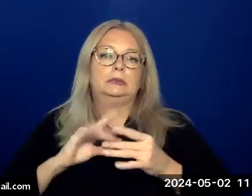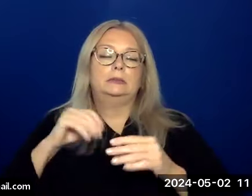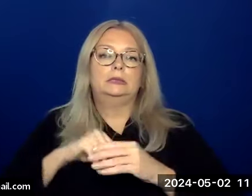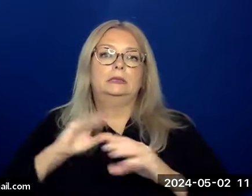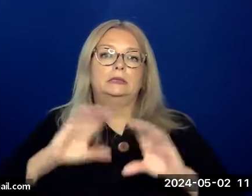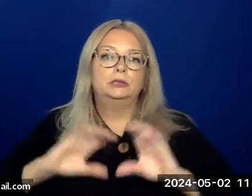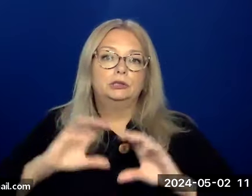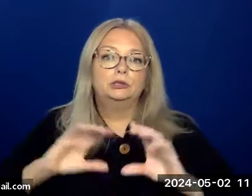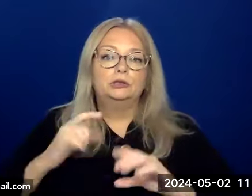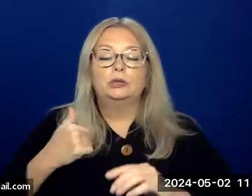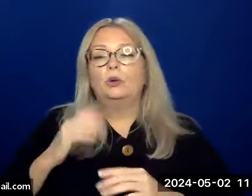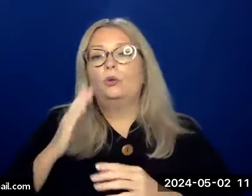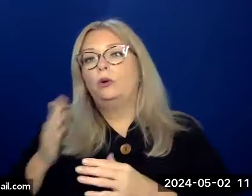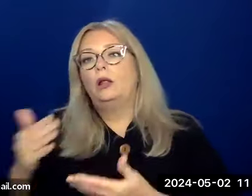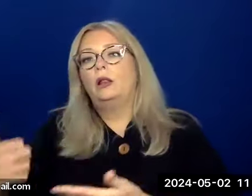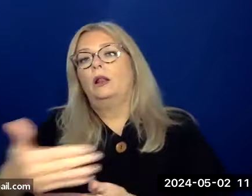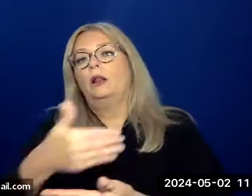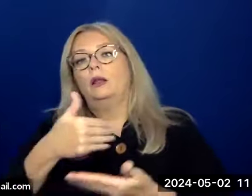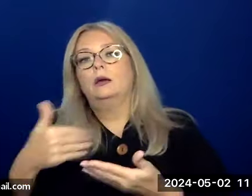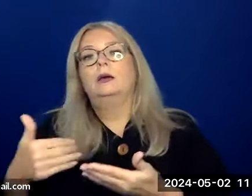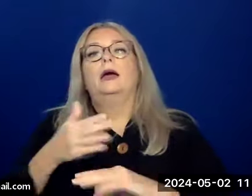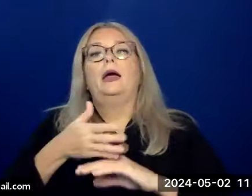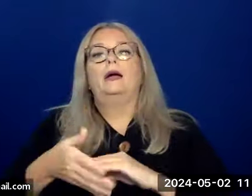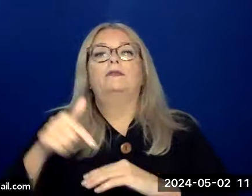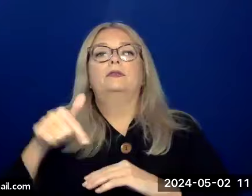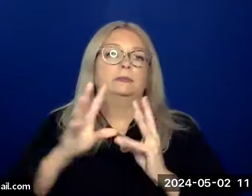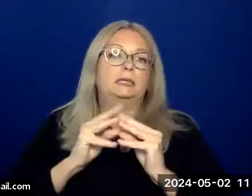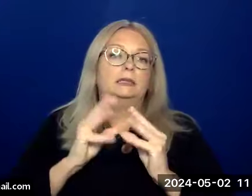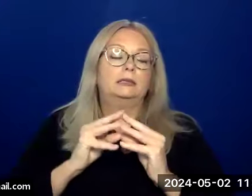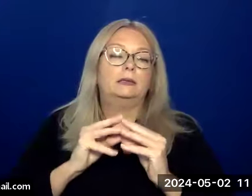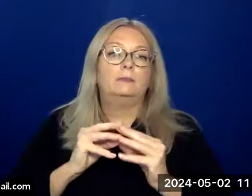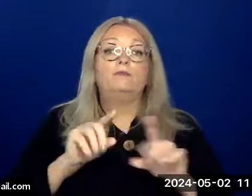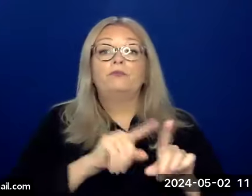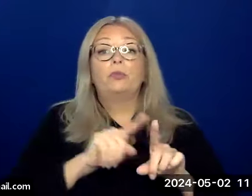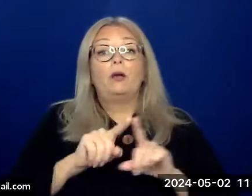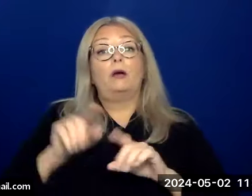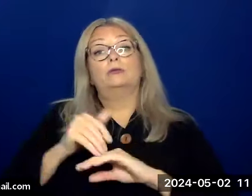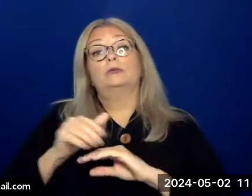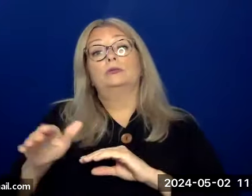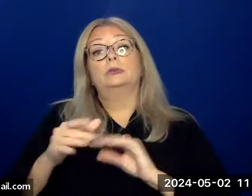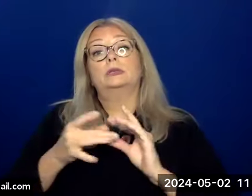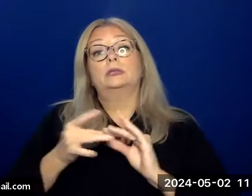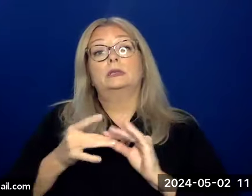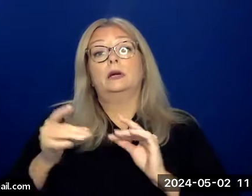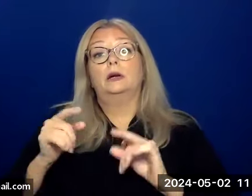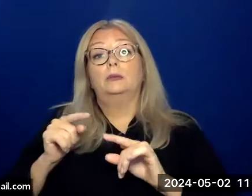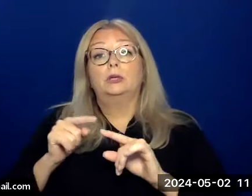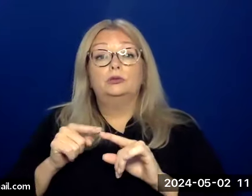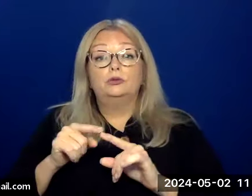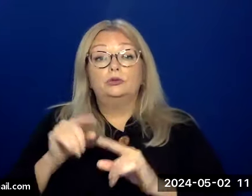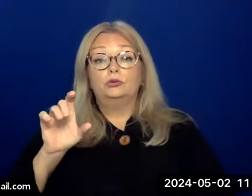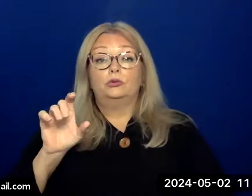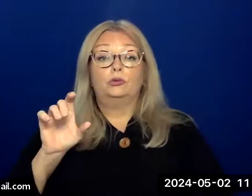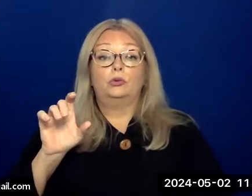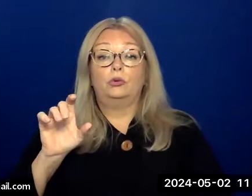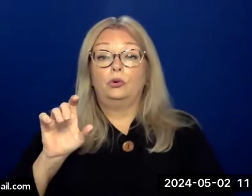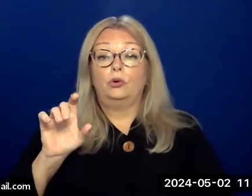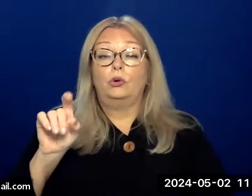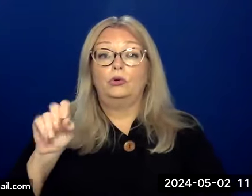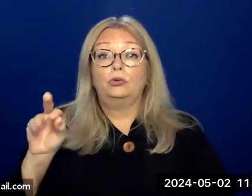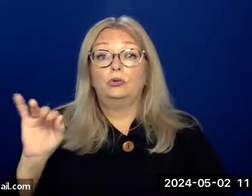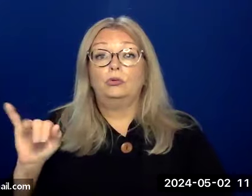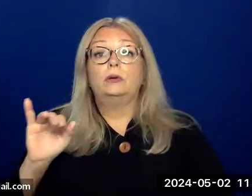them for review after this meeting. You may also send your comments to Corey Tarswell via email by Sunday,